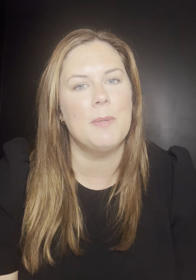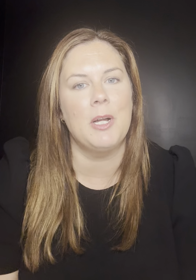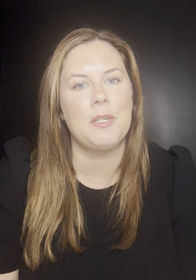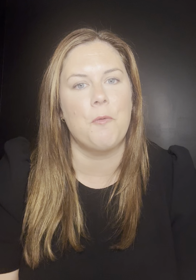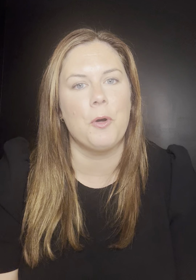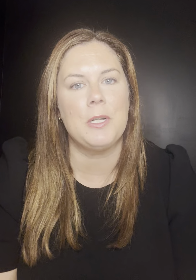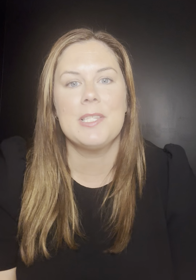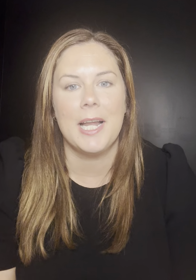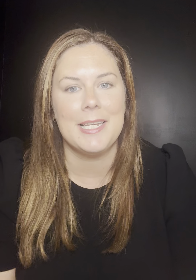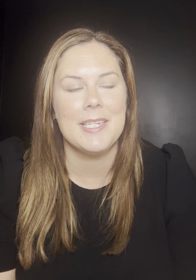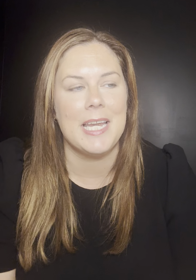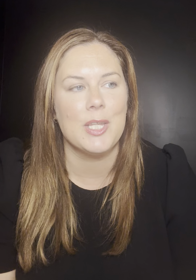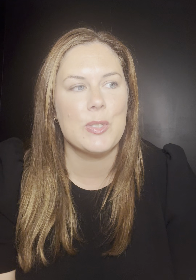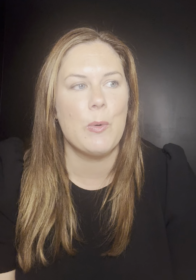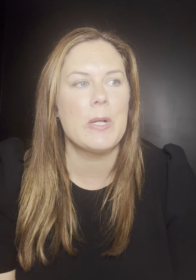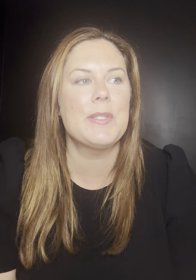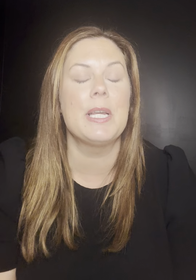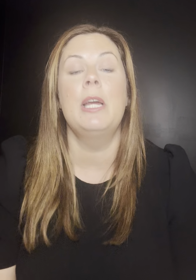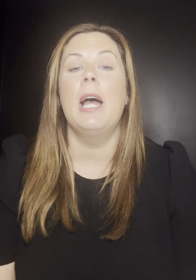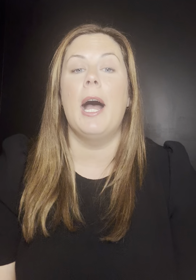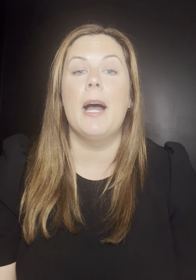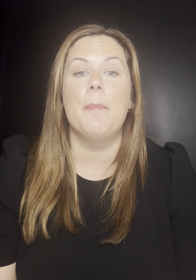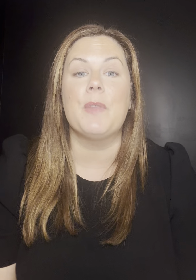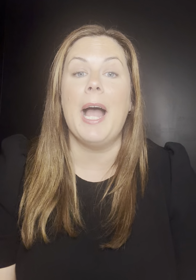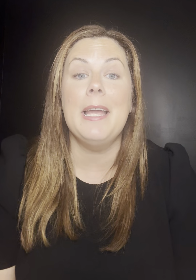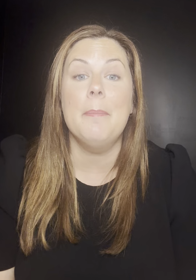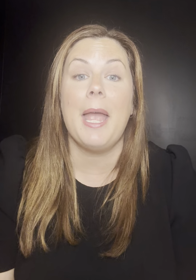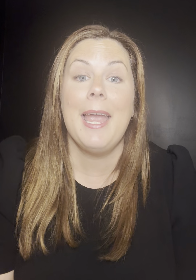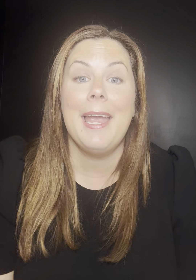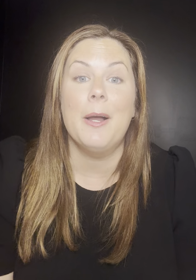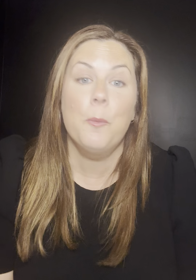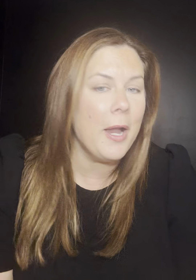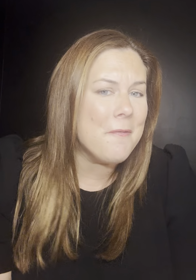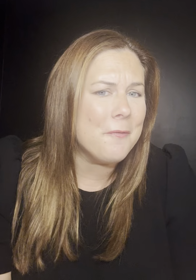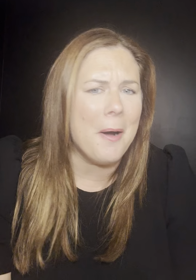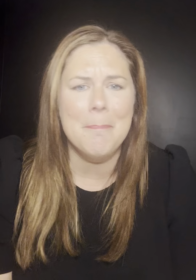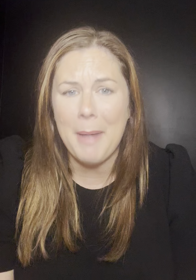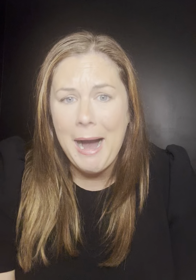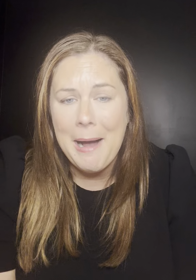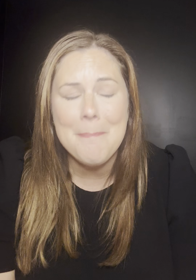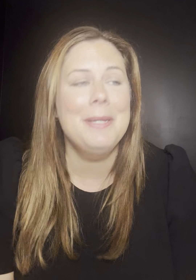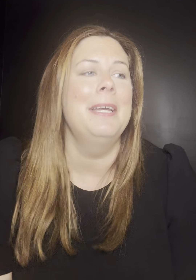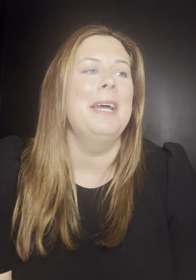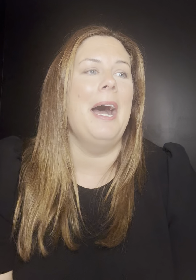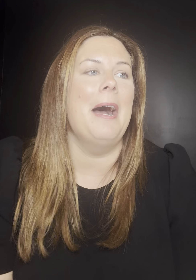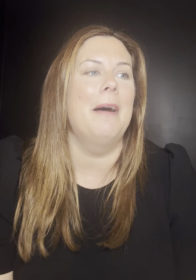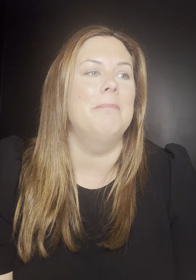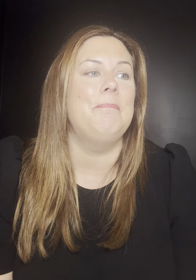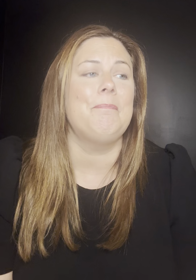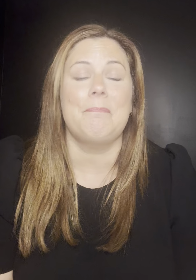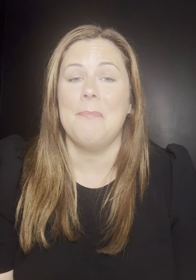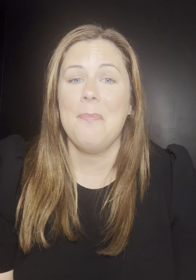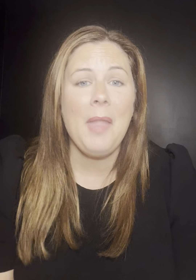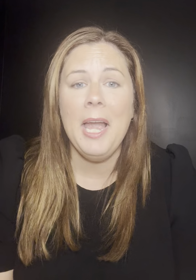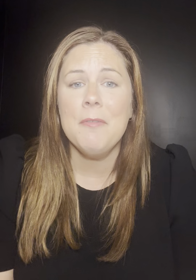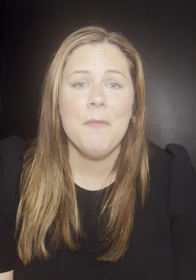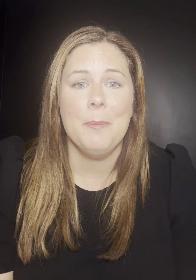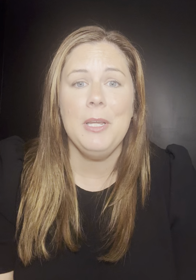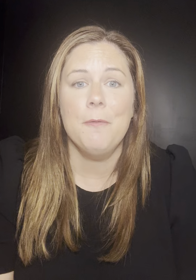much for deciding to take this course. I am a wife, a mom. I have a family of